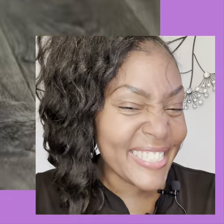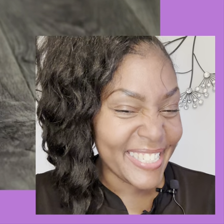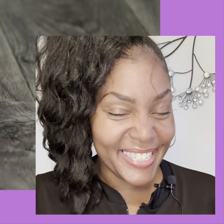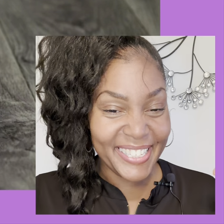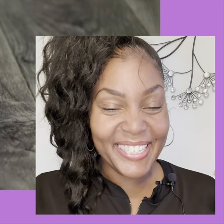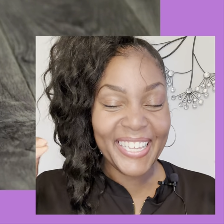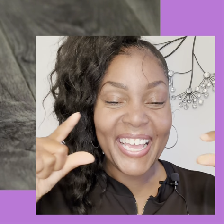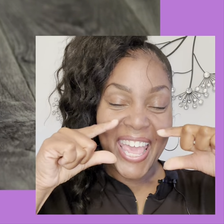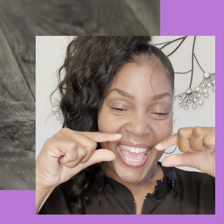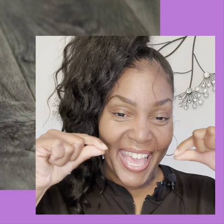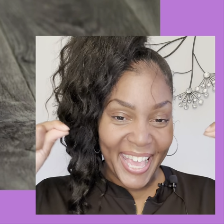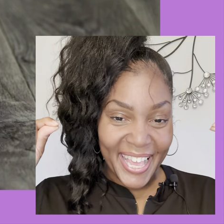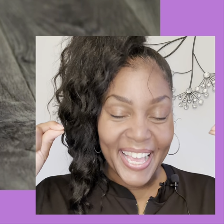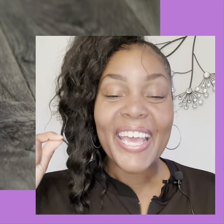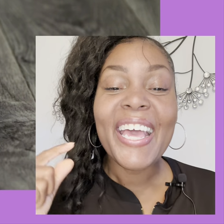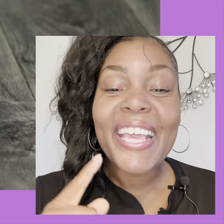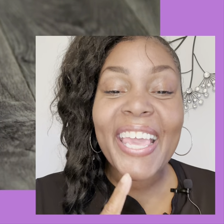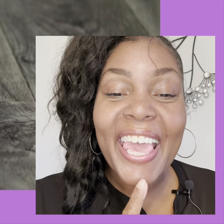cat,